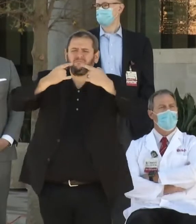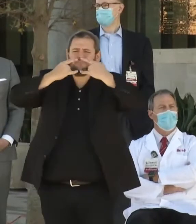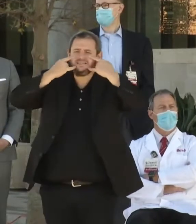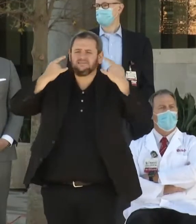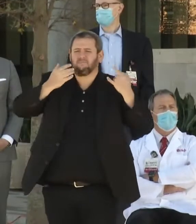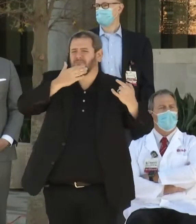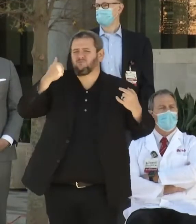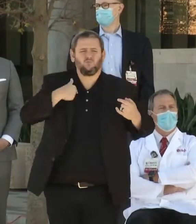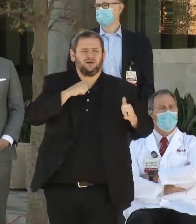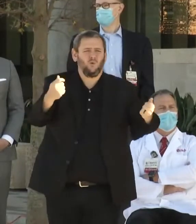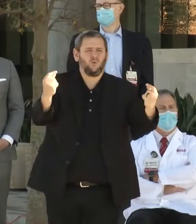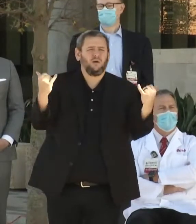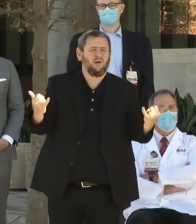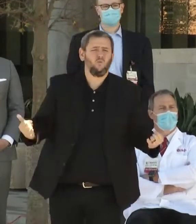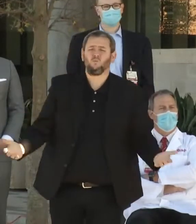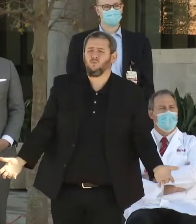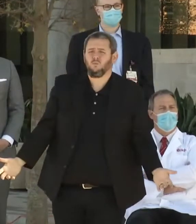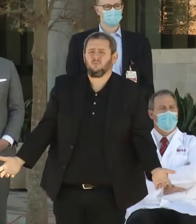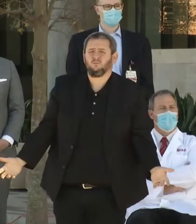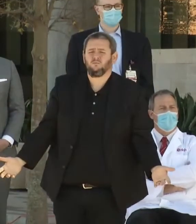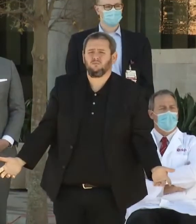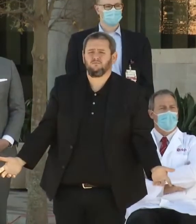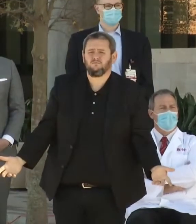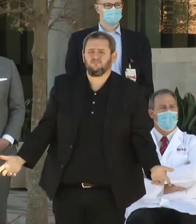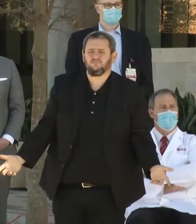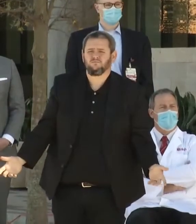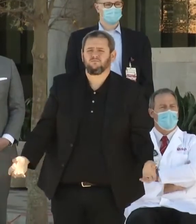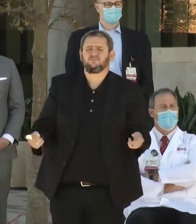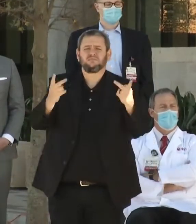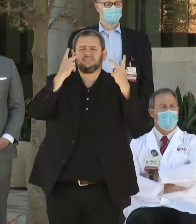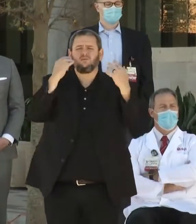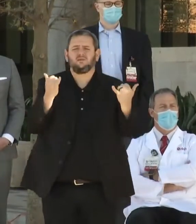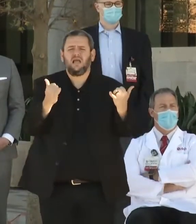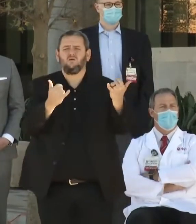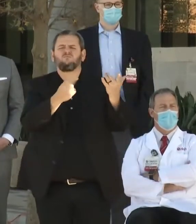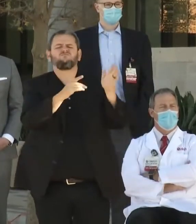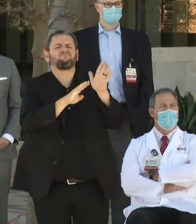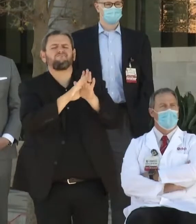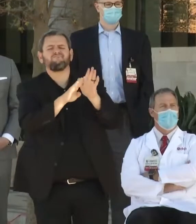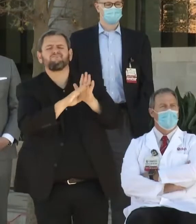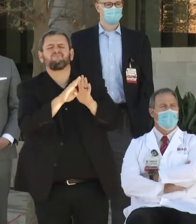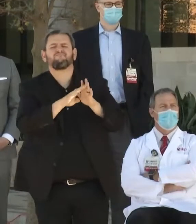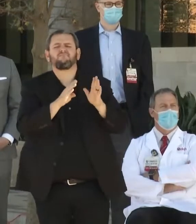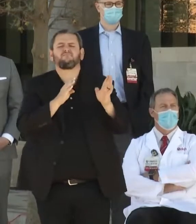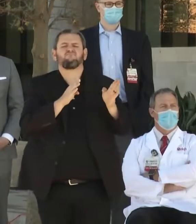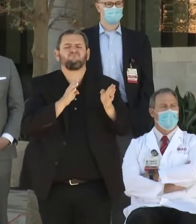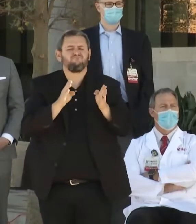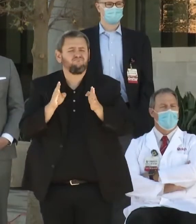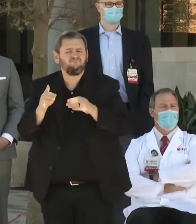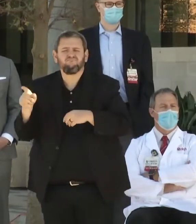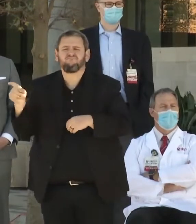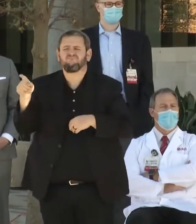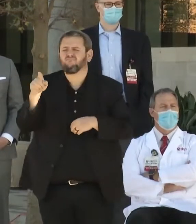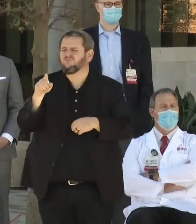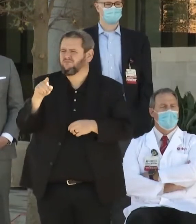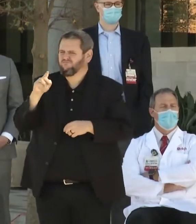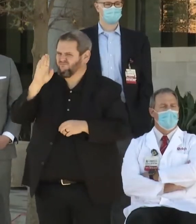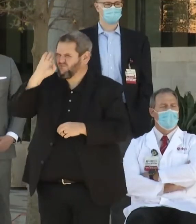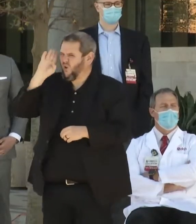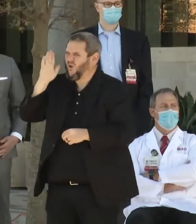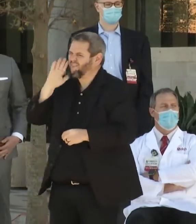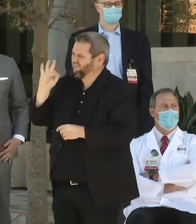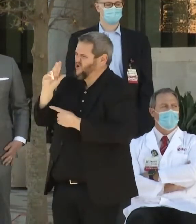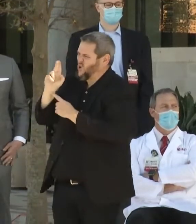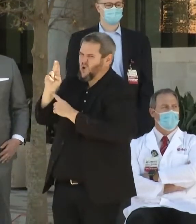flu cases. And while we don't yet have a COVID-19 vaccine available, we do have a flu vaccine. And I urge